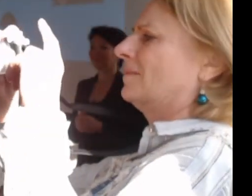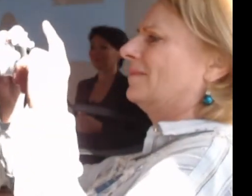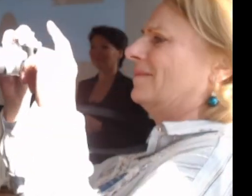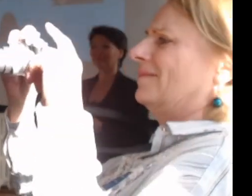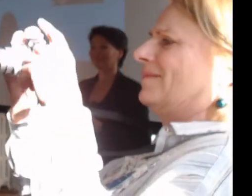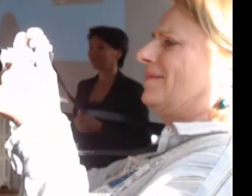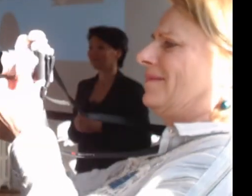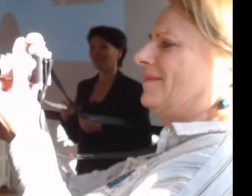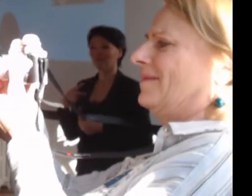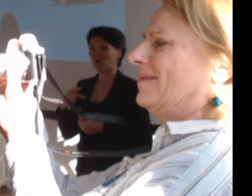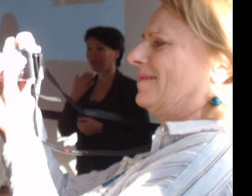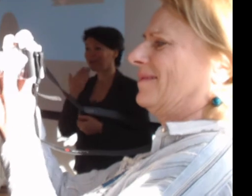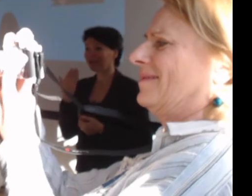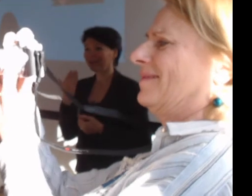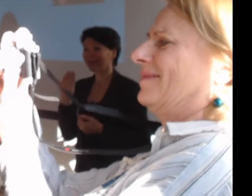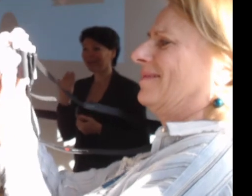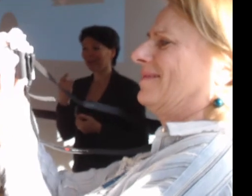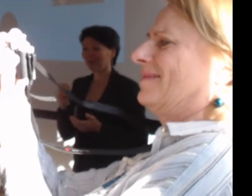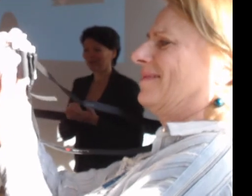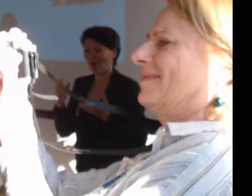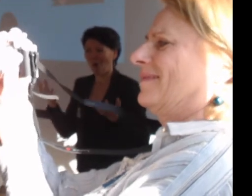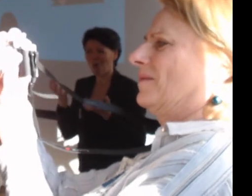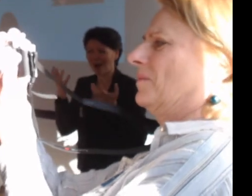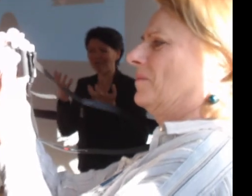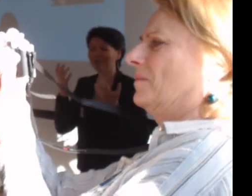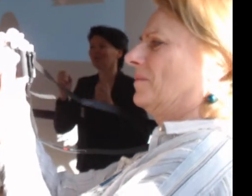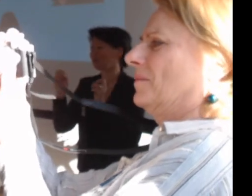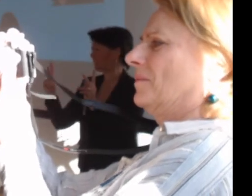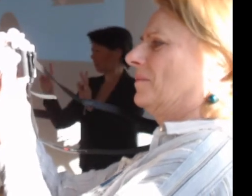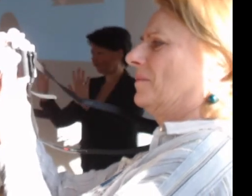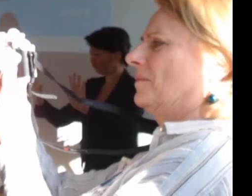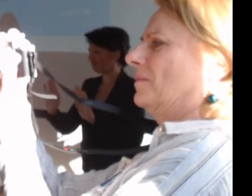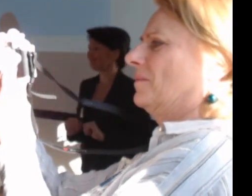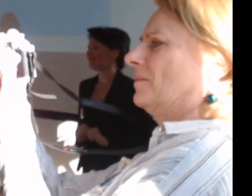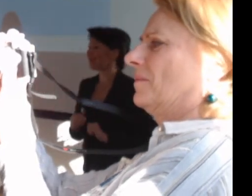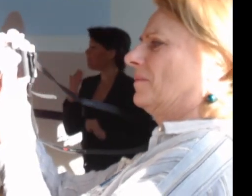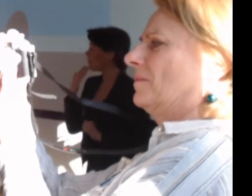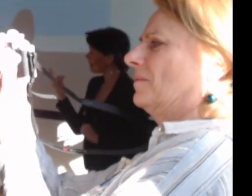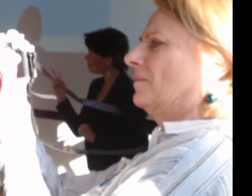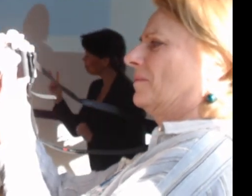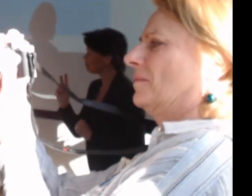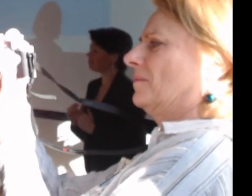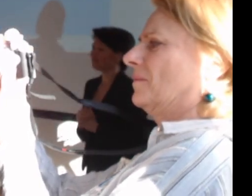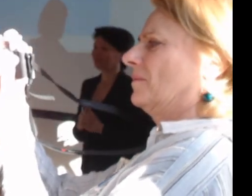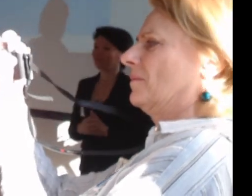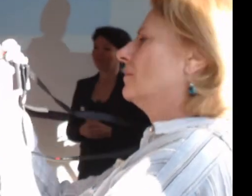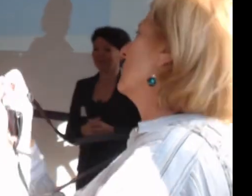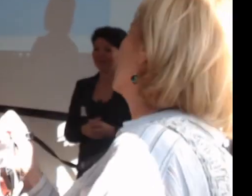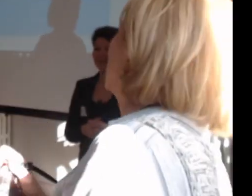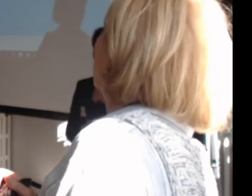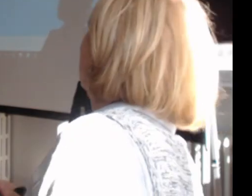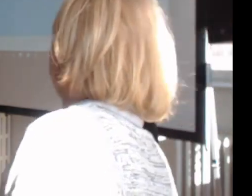Not for a moment, we're just rolling up. All right. So thank you, Christina and Richard.